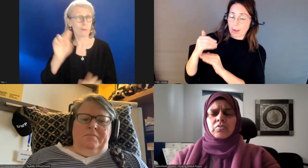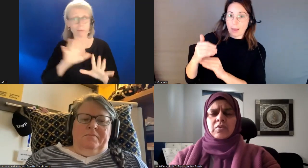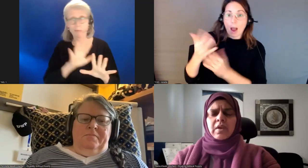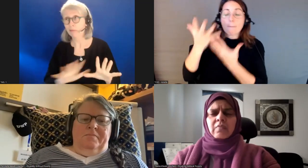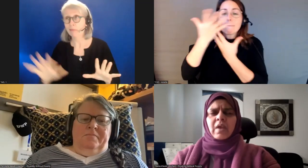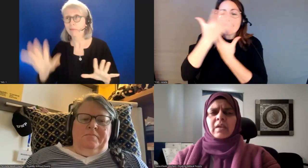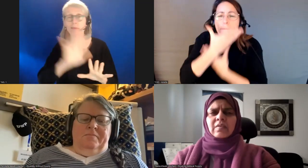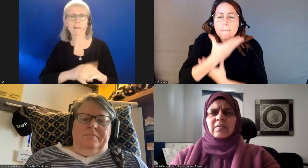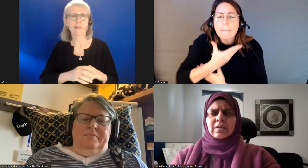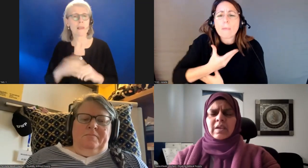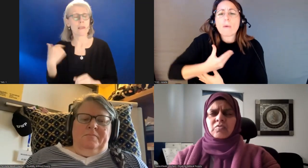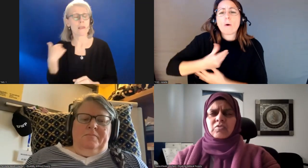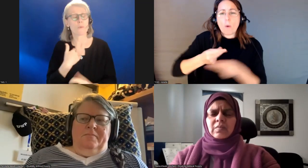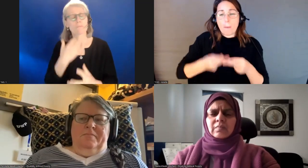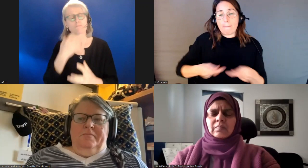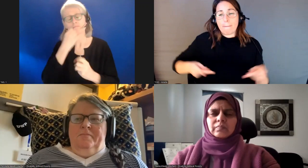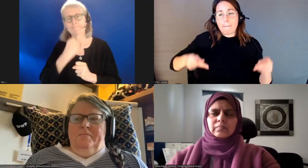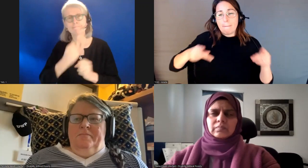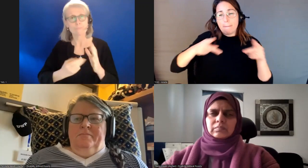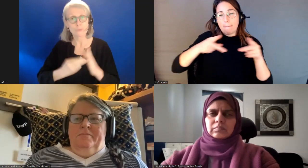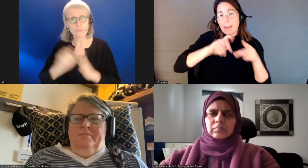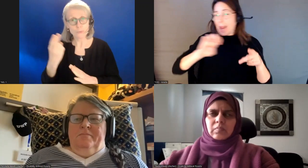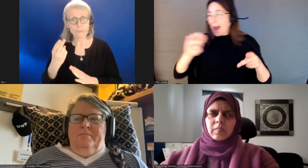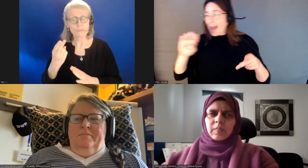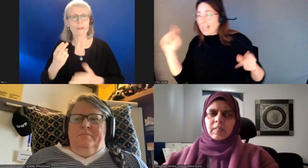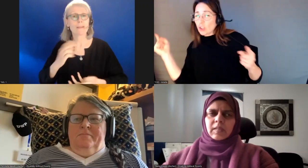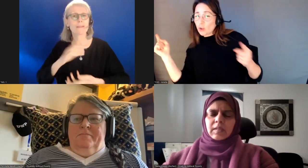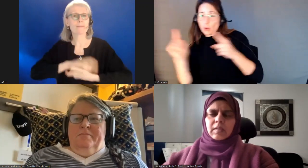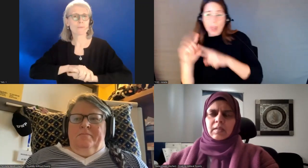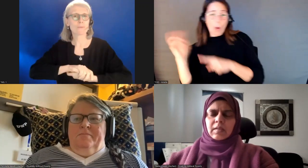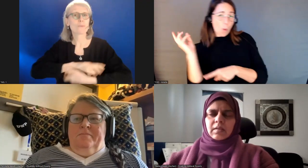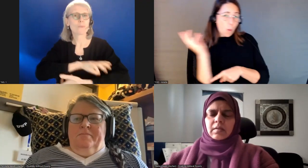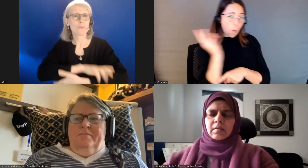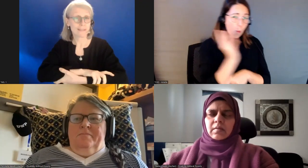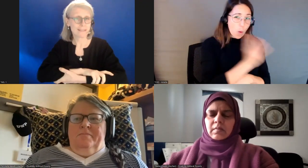to truth and reconciliation.